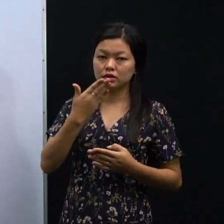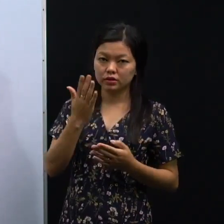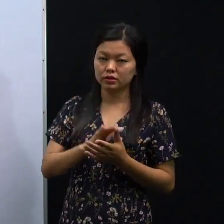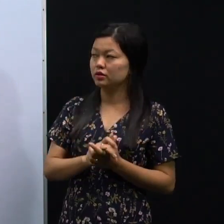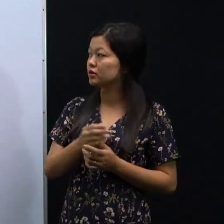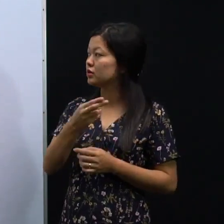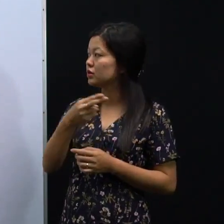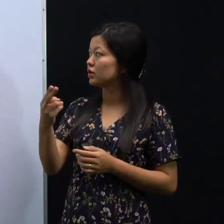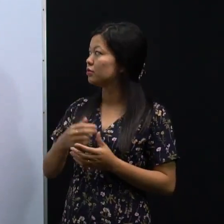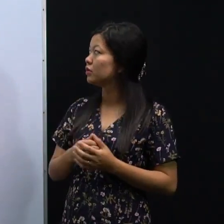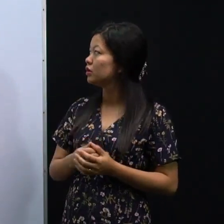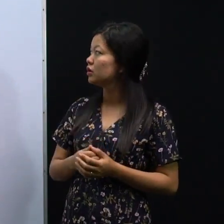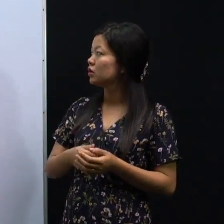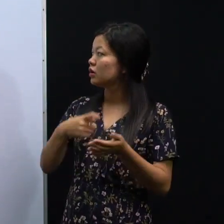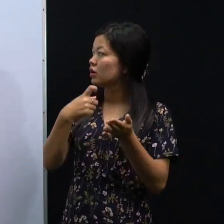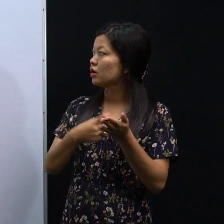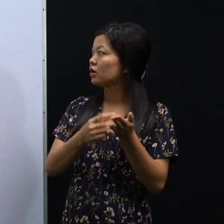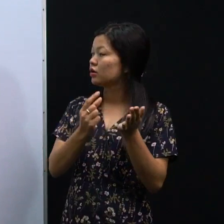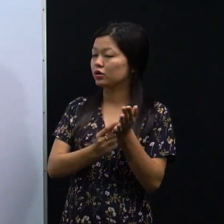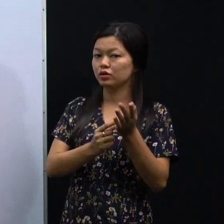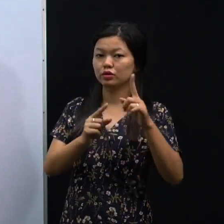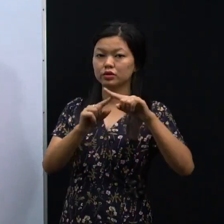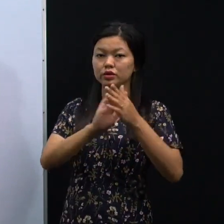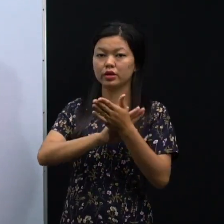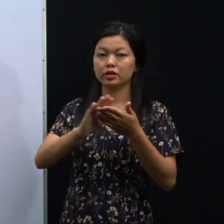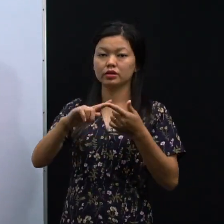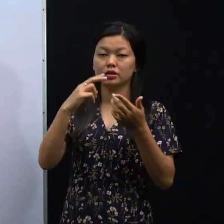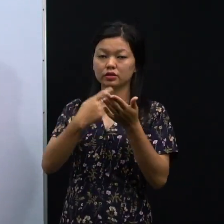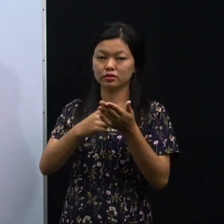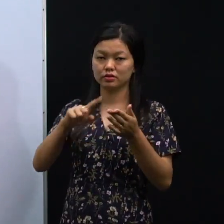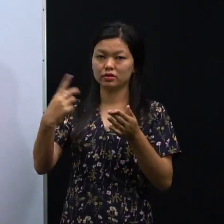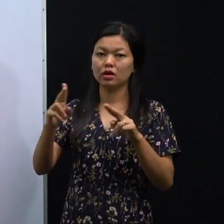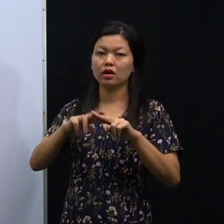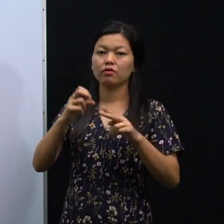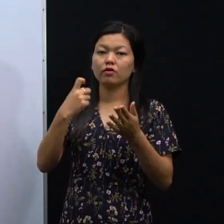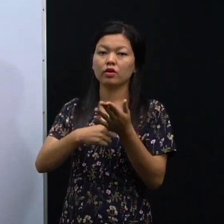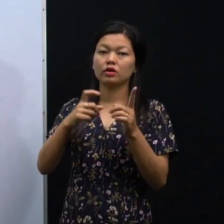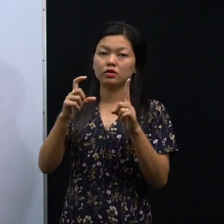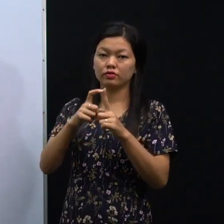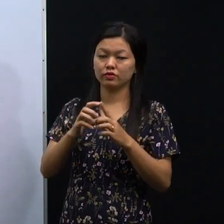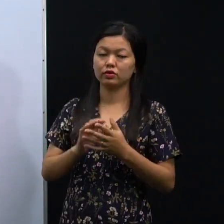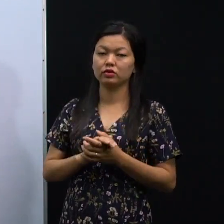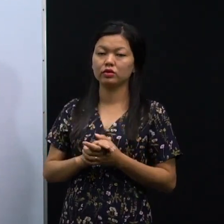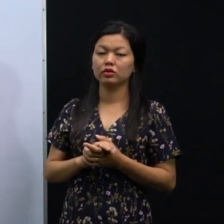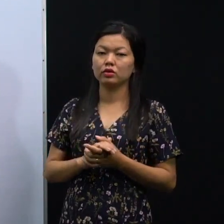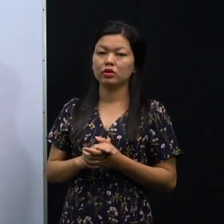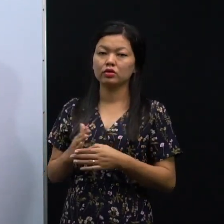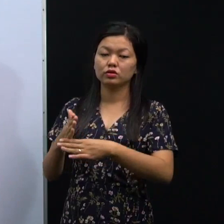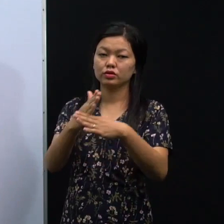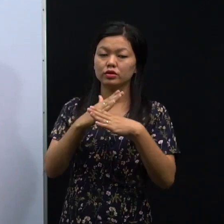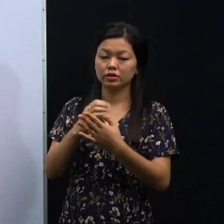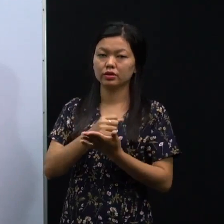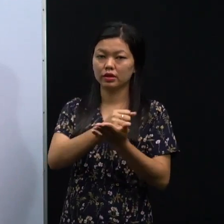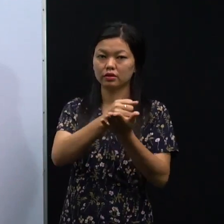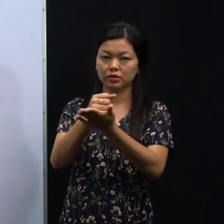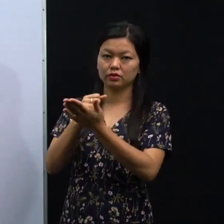of an atom. Okay, Rutherford has also played a very important in contributing to the structure of an atom. So now we